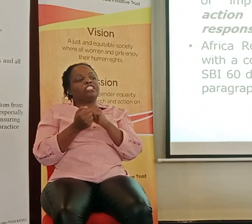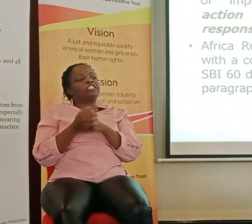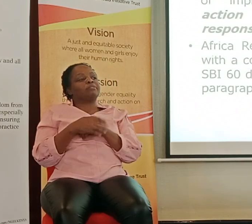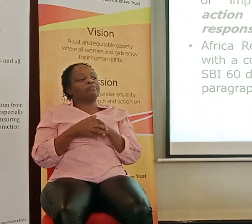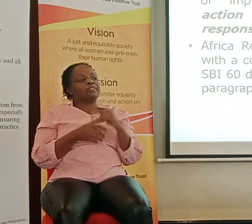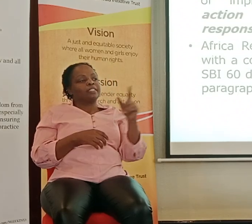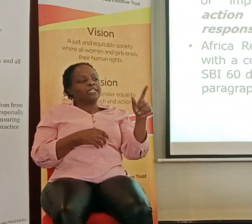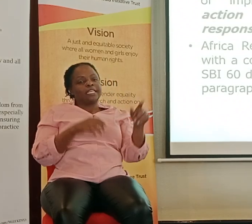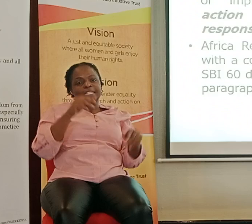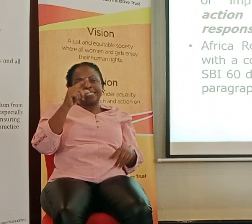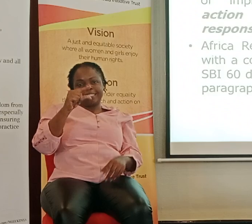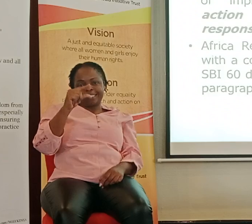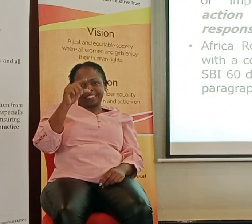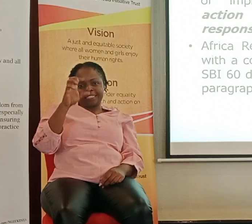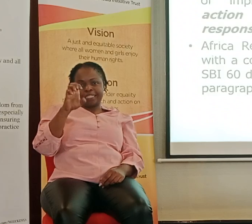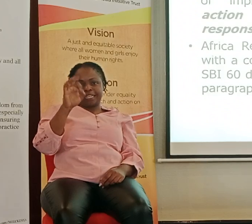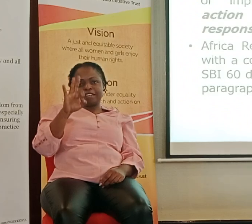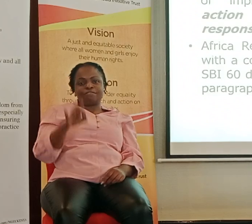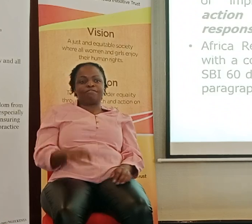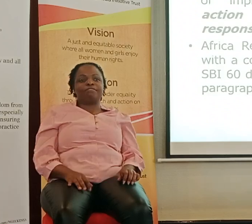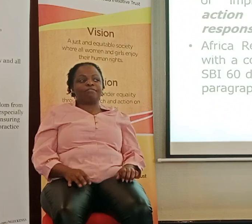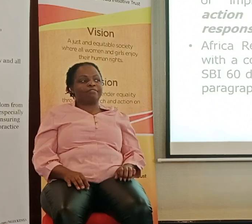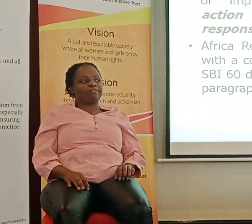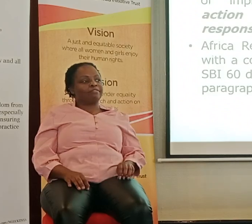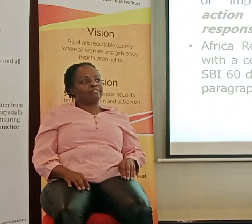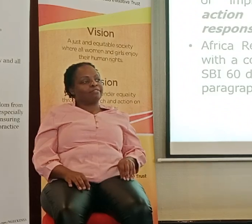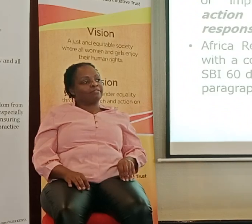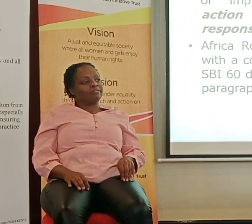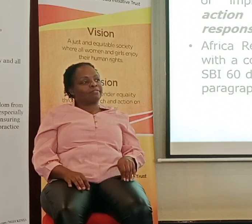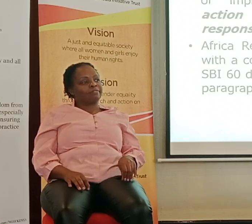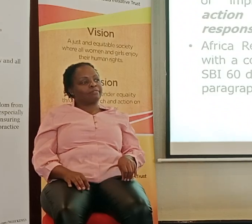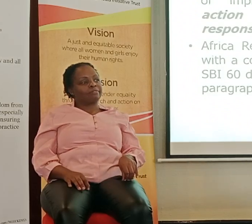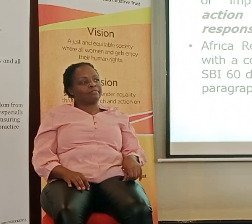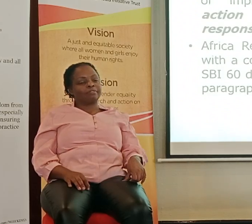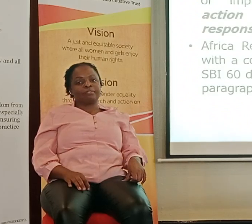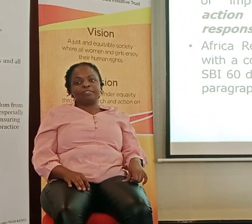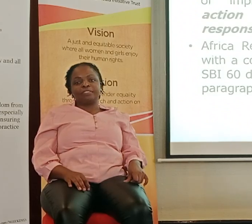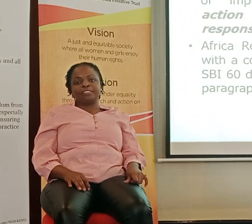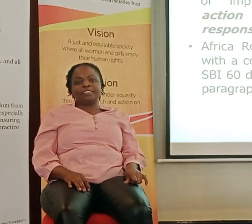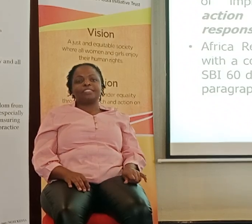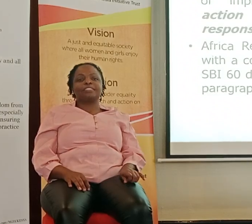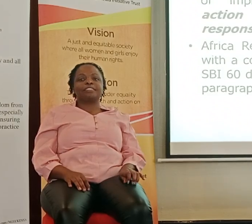GEF. Yes. Hiyo simu umeshika ni? Okay.